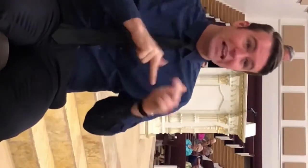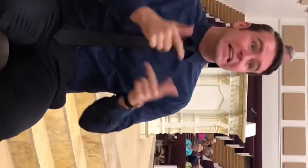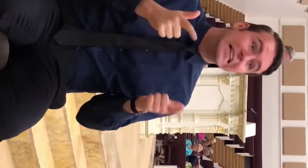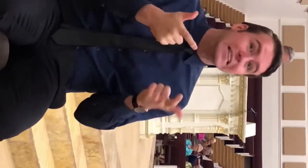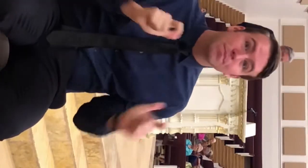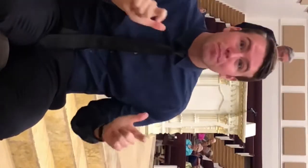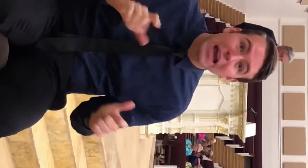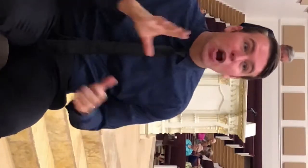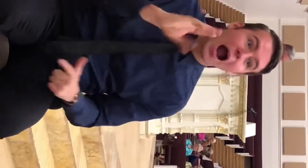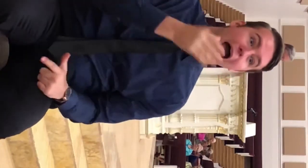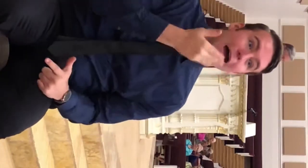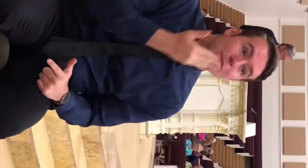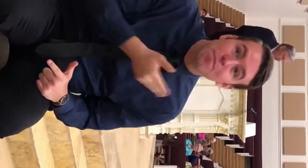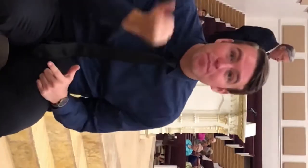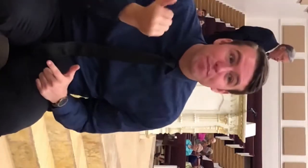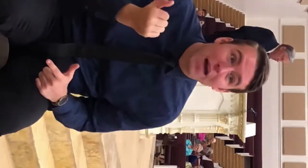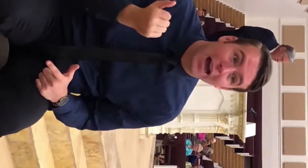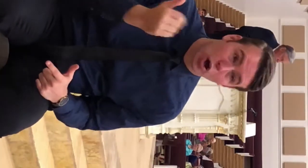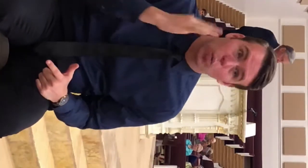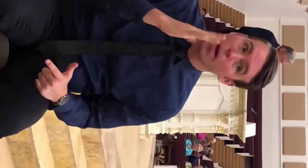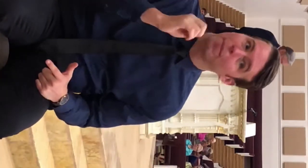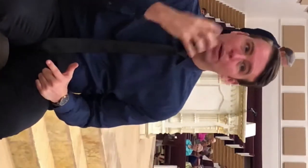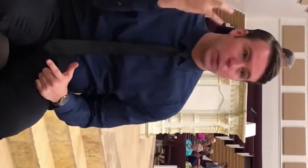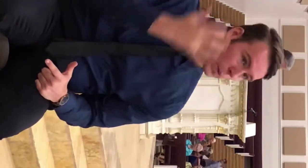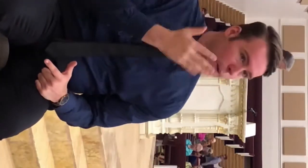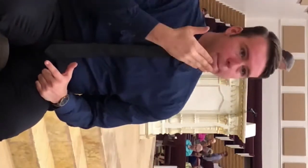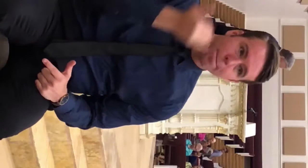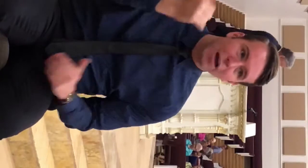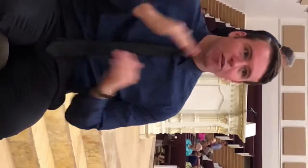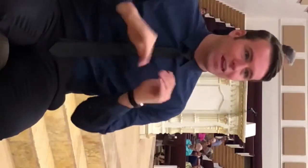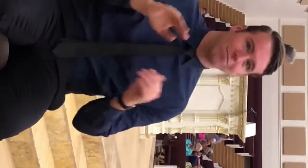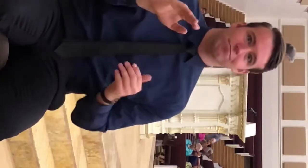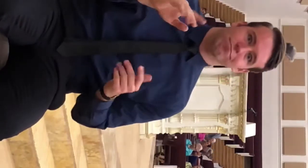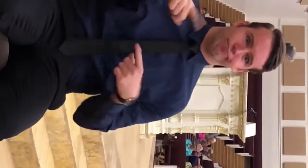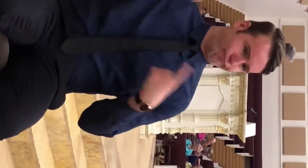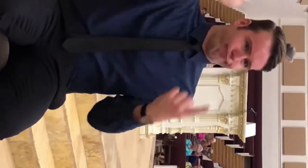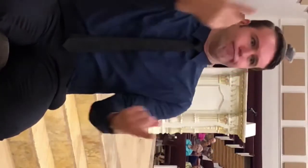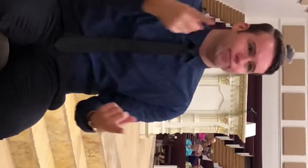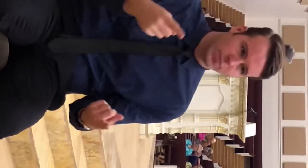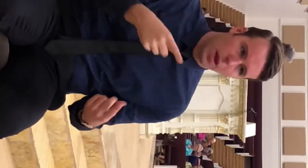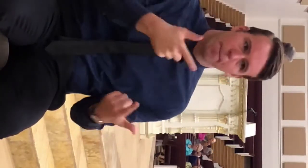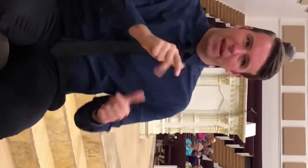and better by far than where we are.